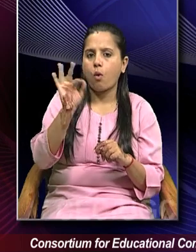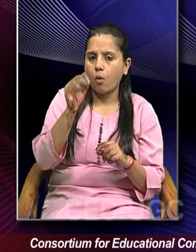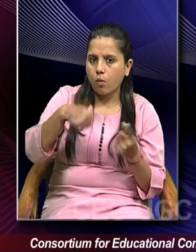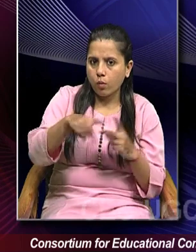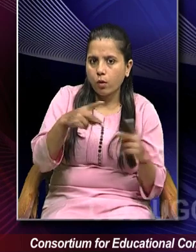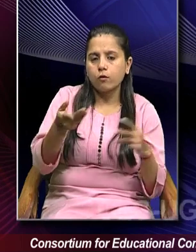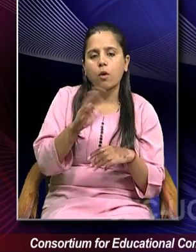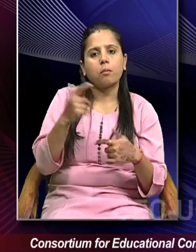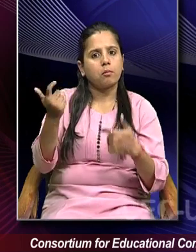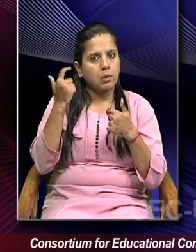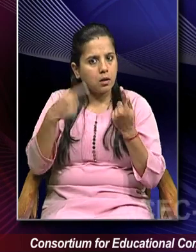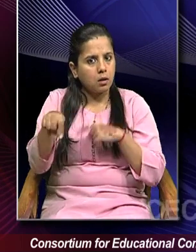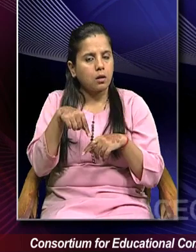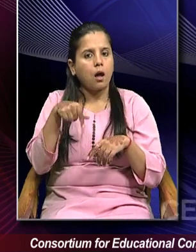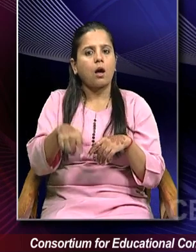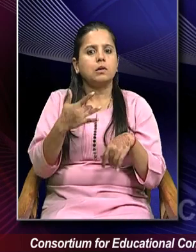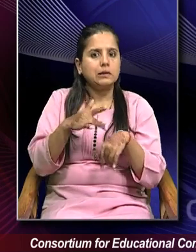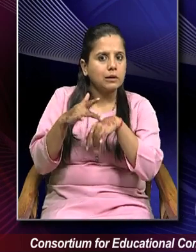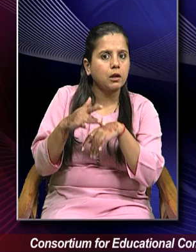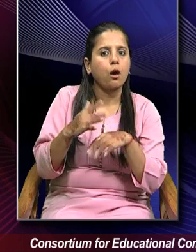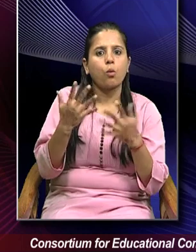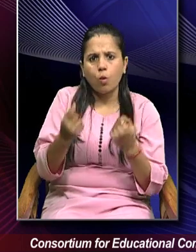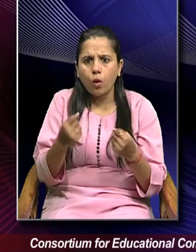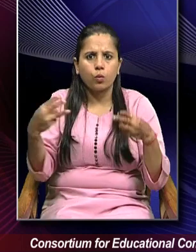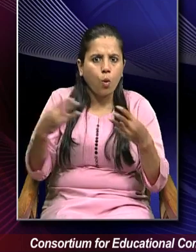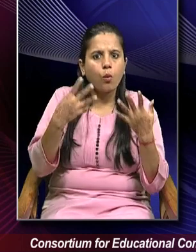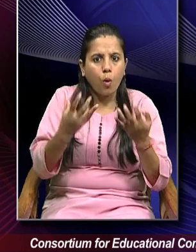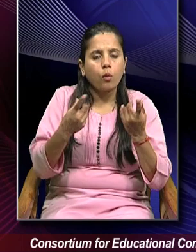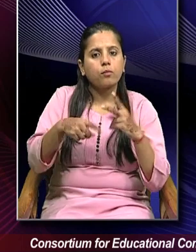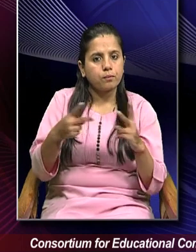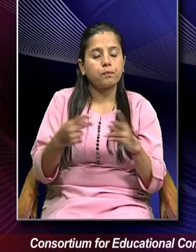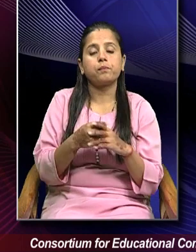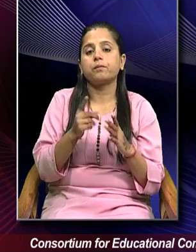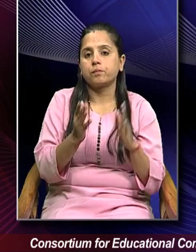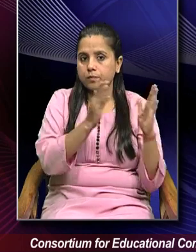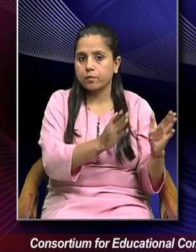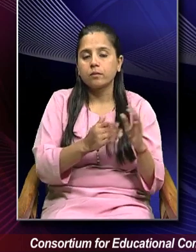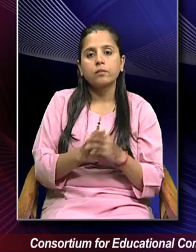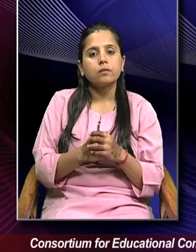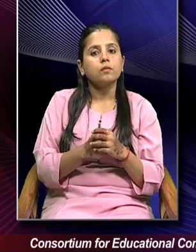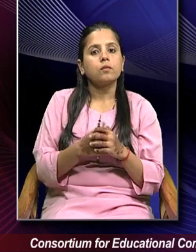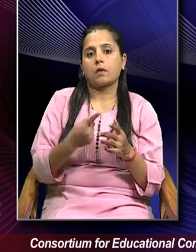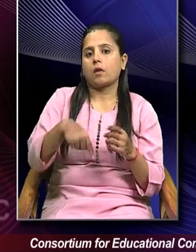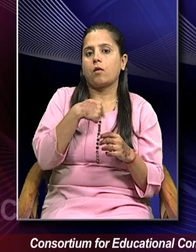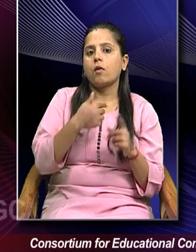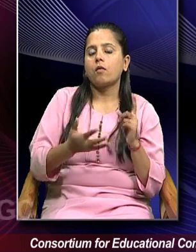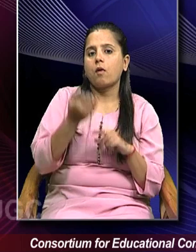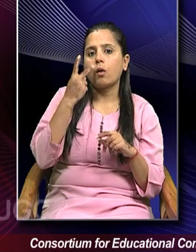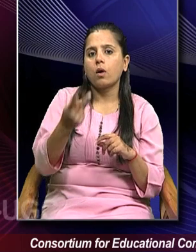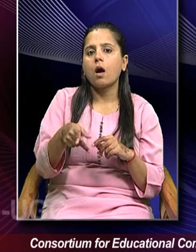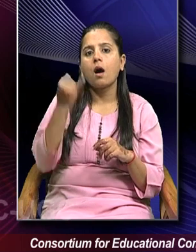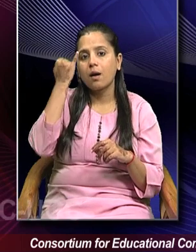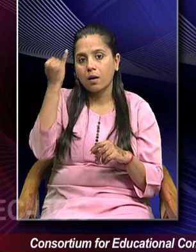were from the military, they were sensing an opportunity for the war. Apart from that, we find that the ideas